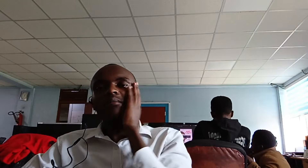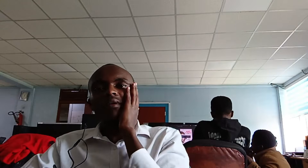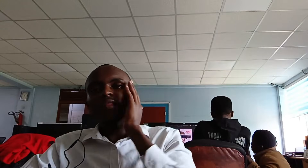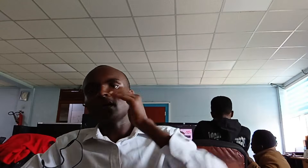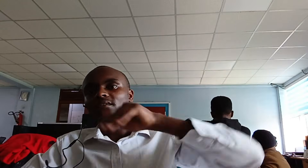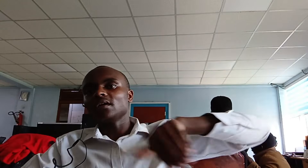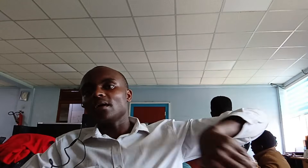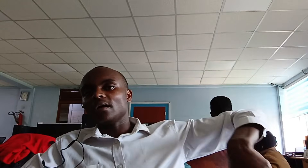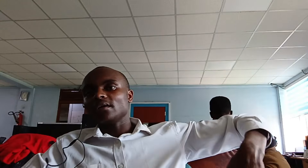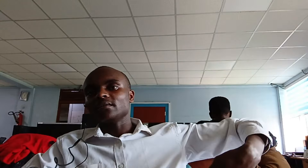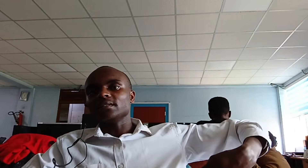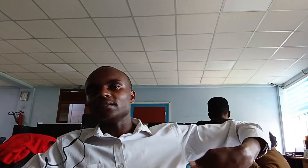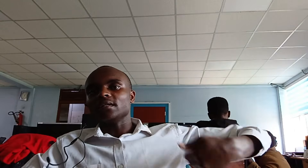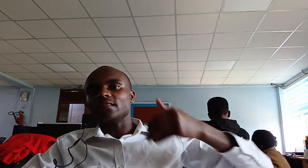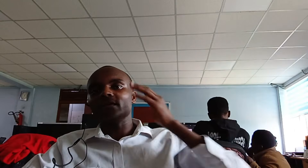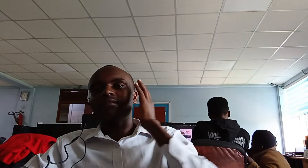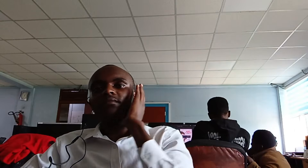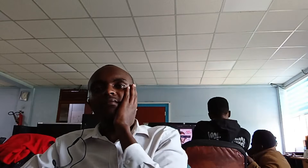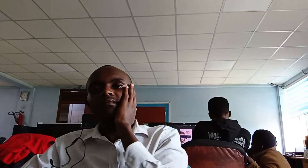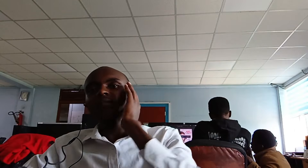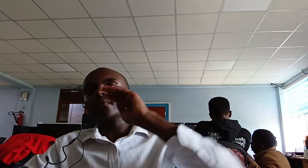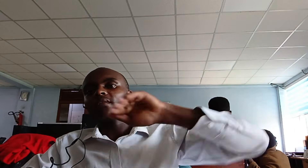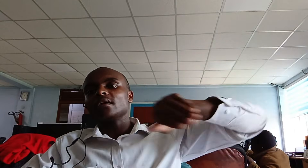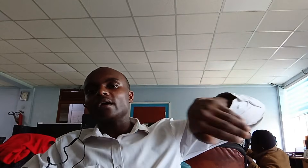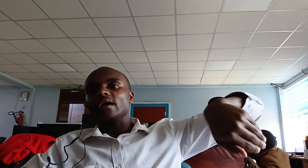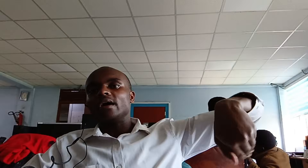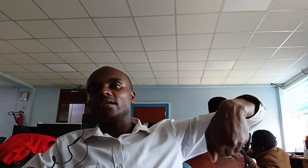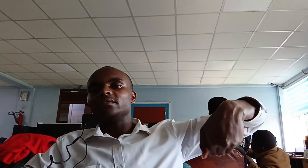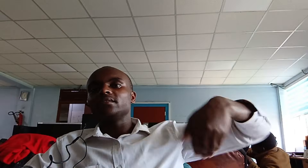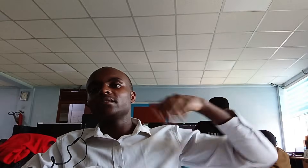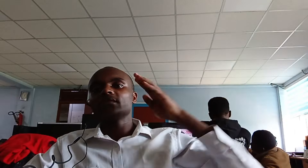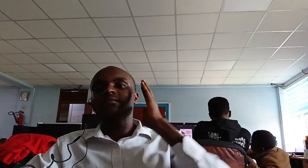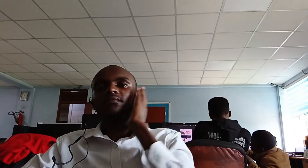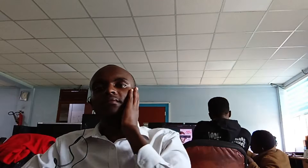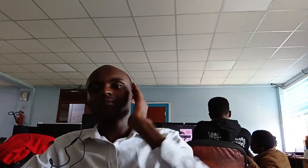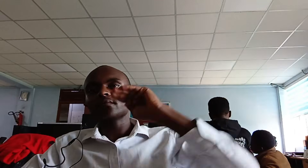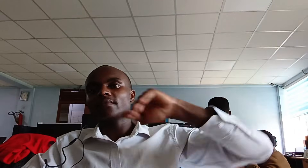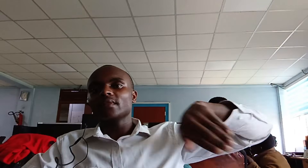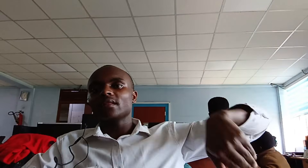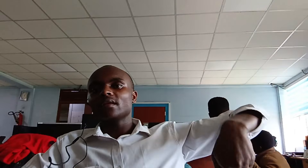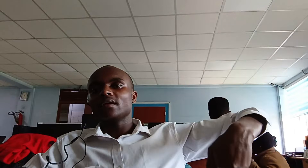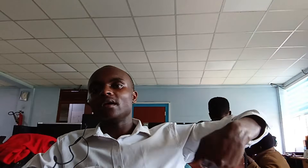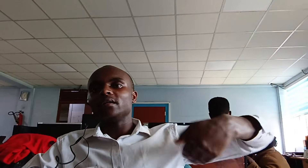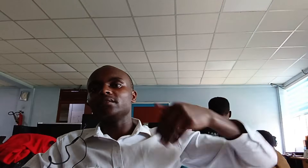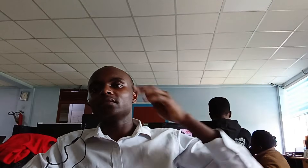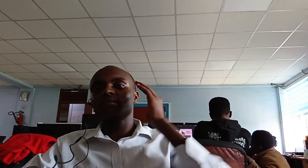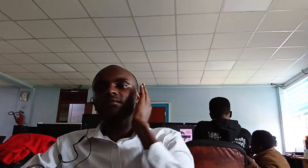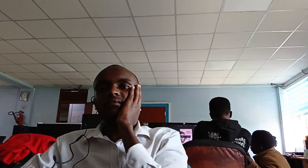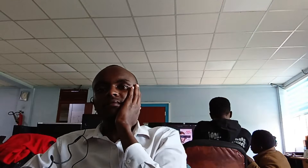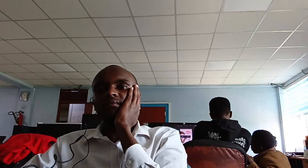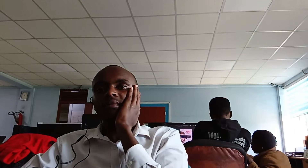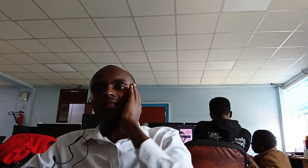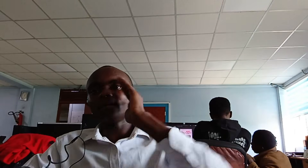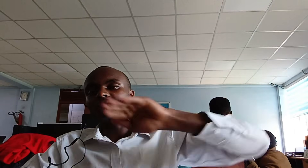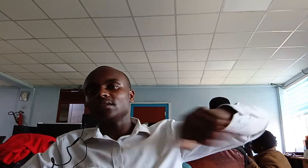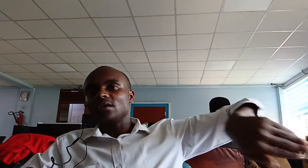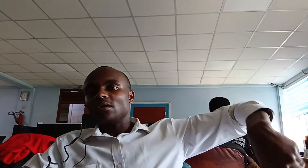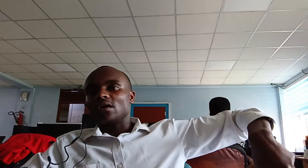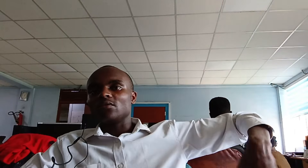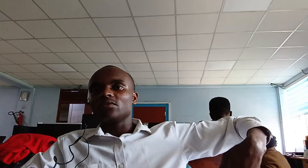mother, then aunt, aunt, mother, huko